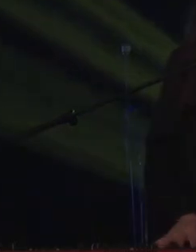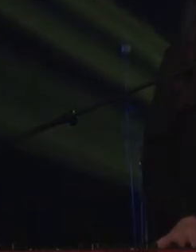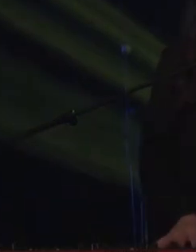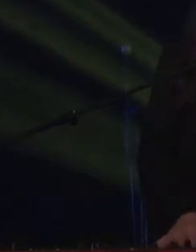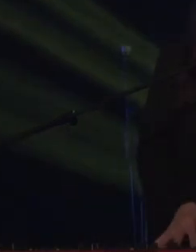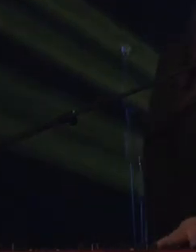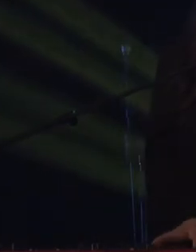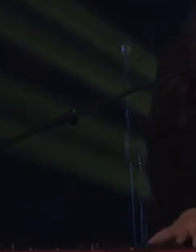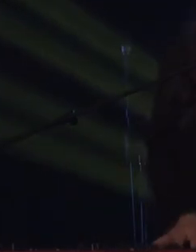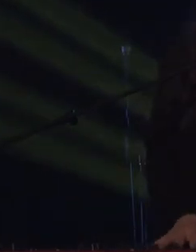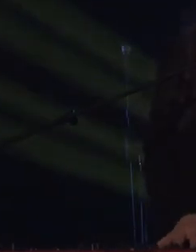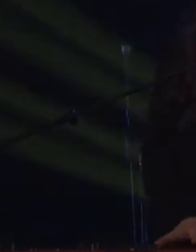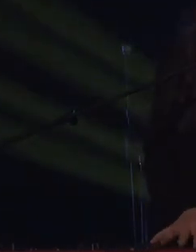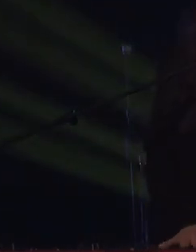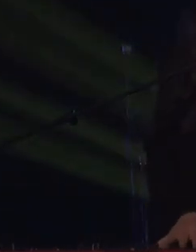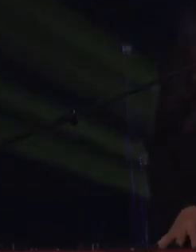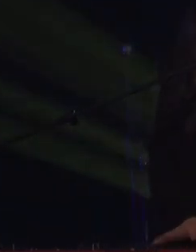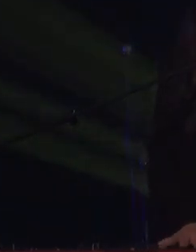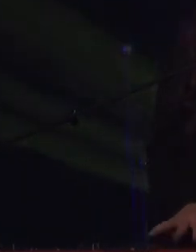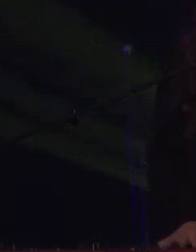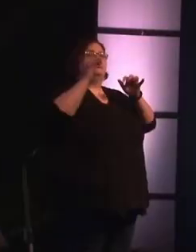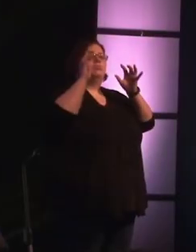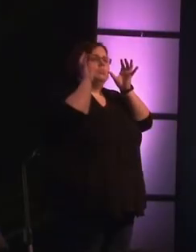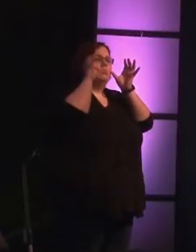light. And I'm walking in.